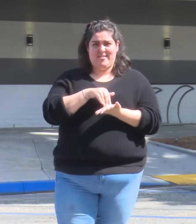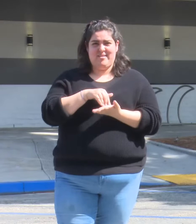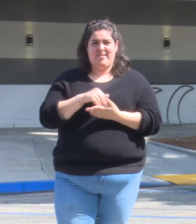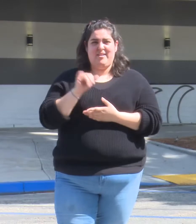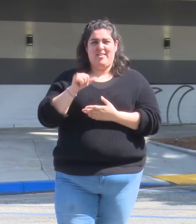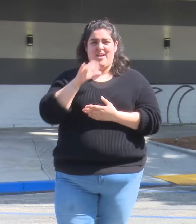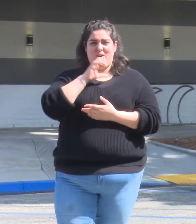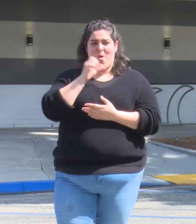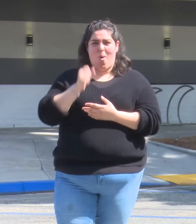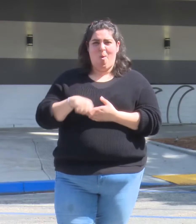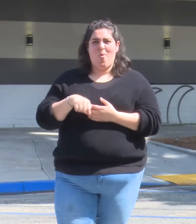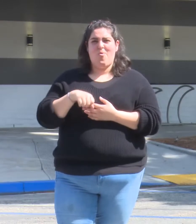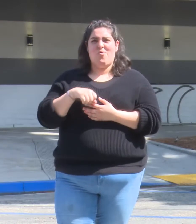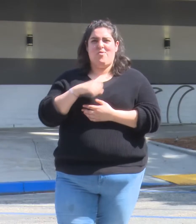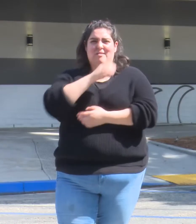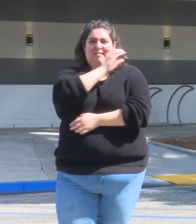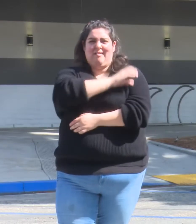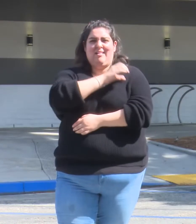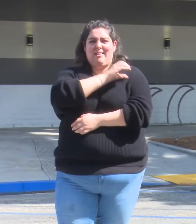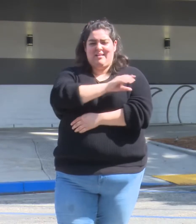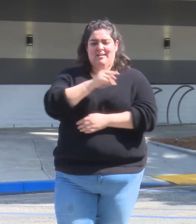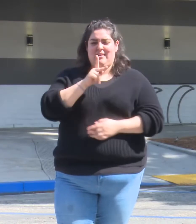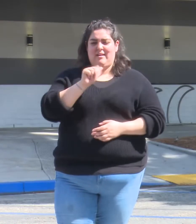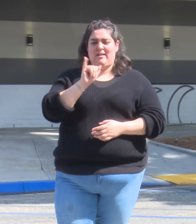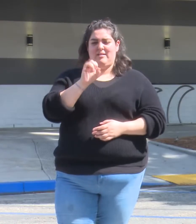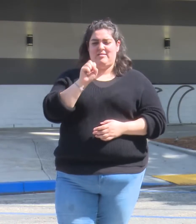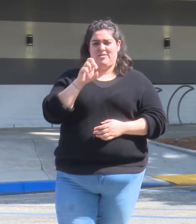old Kaiser Clinic.